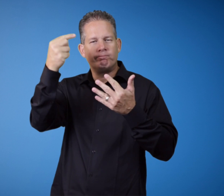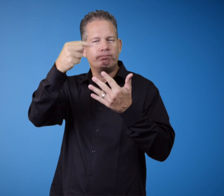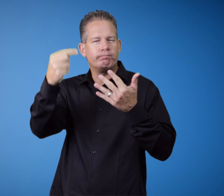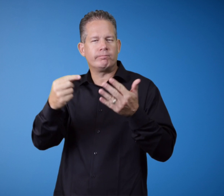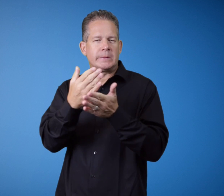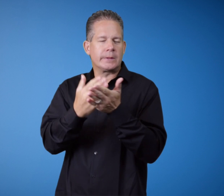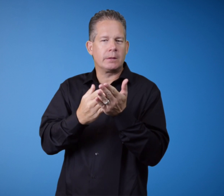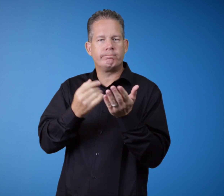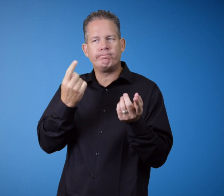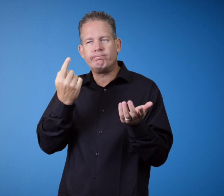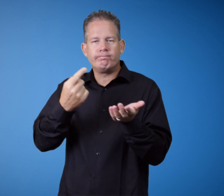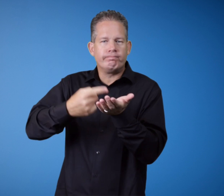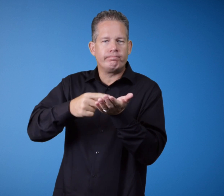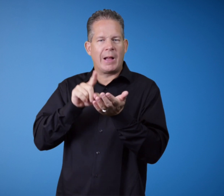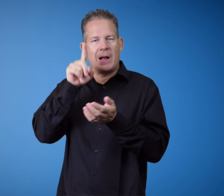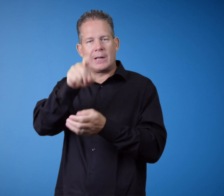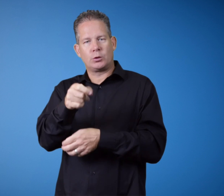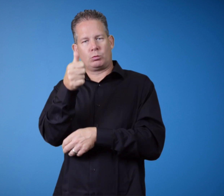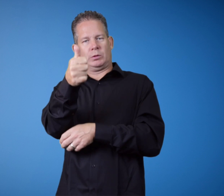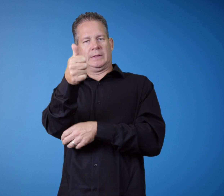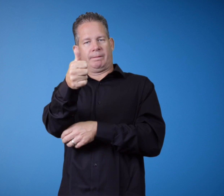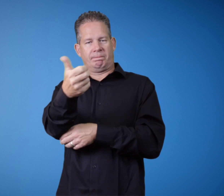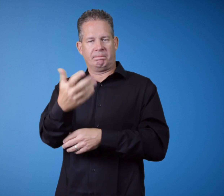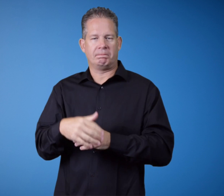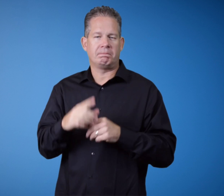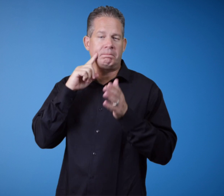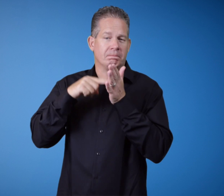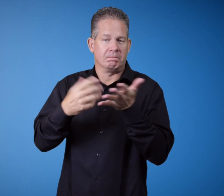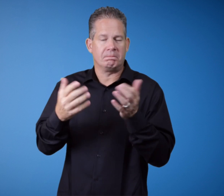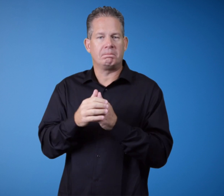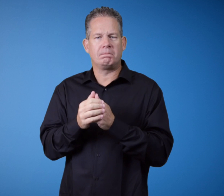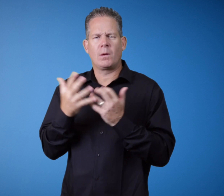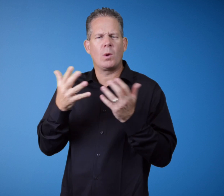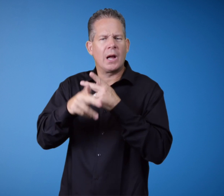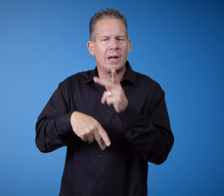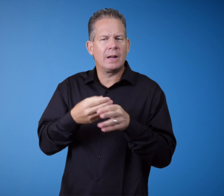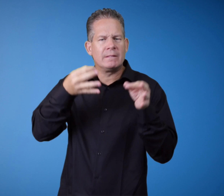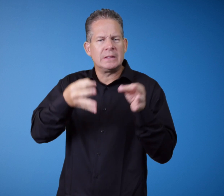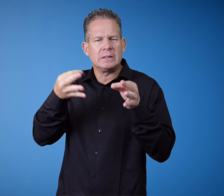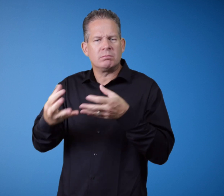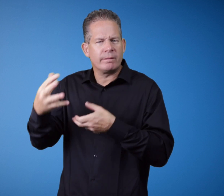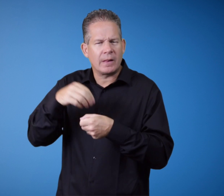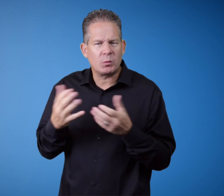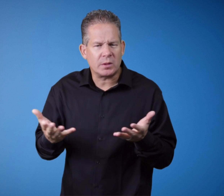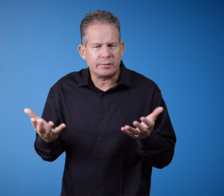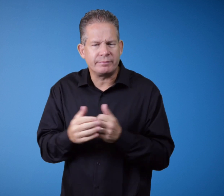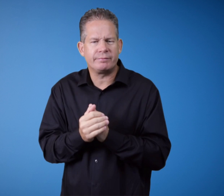There are some things that you need to consider and maybe some questions you should ask yourself. For example, what kind of decisions would be